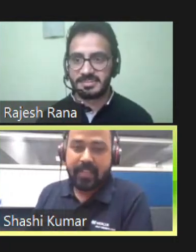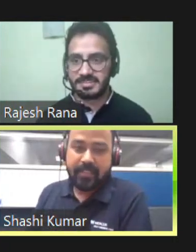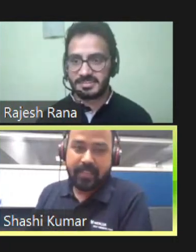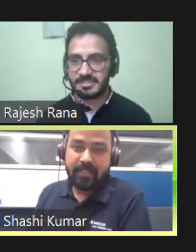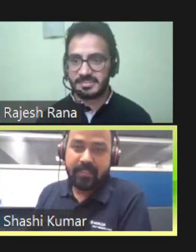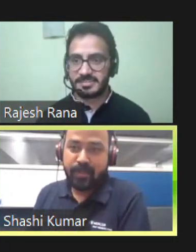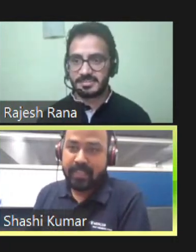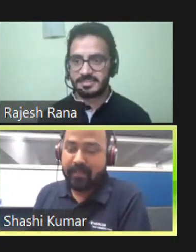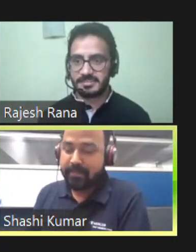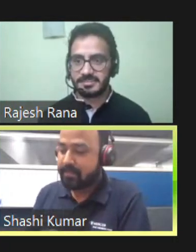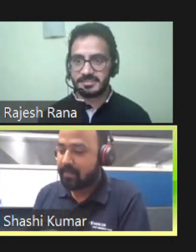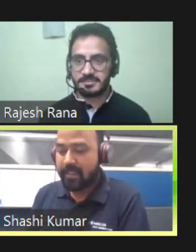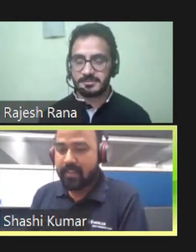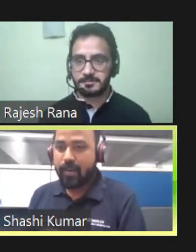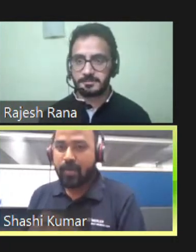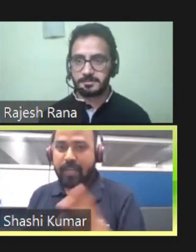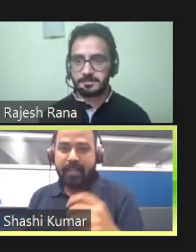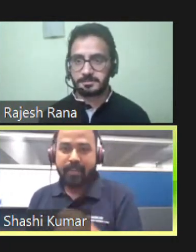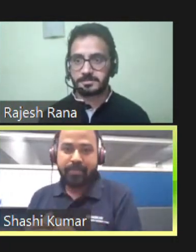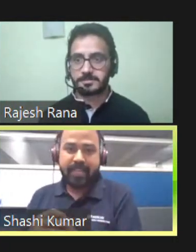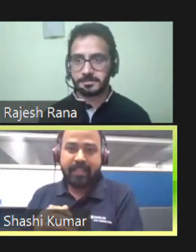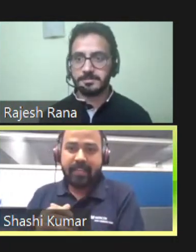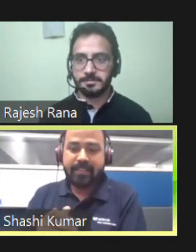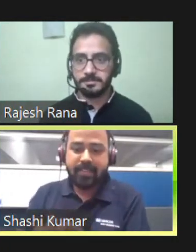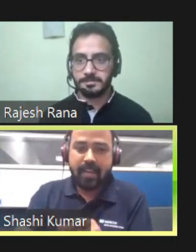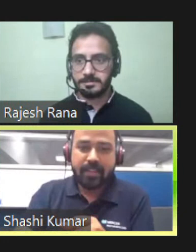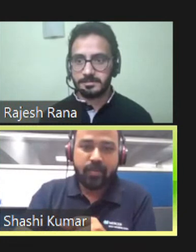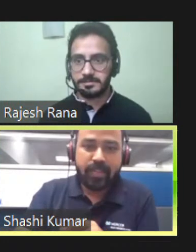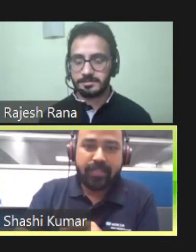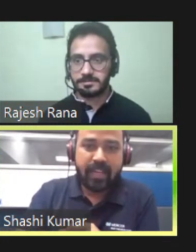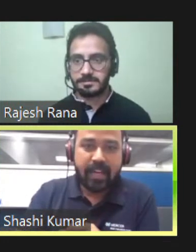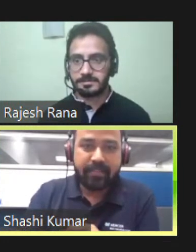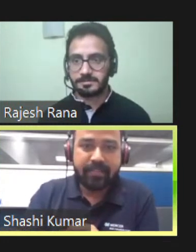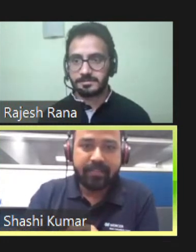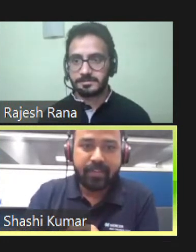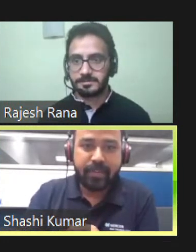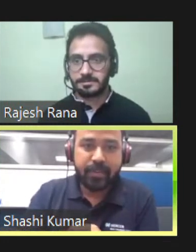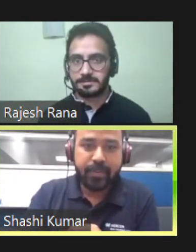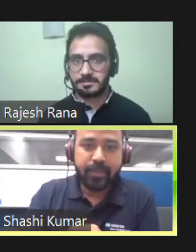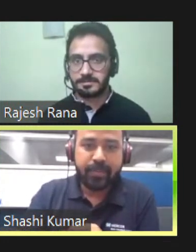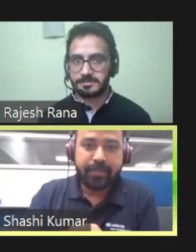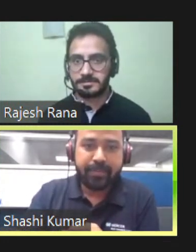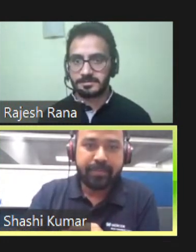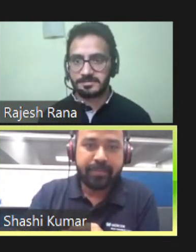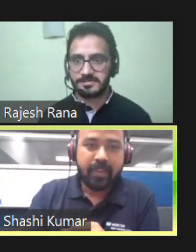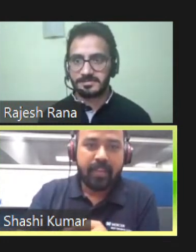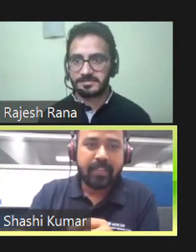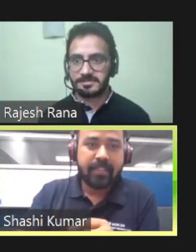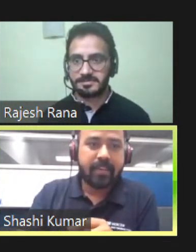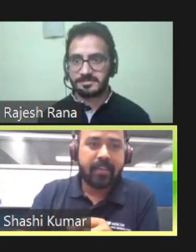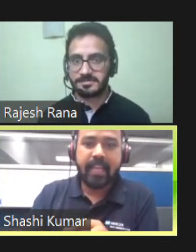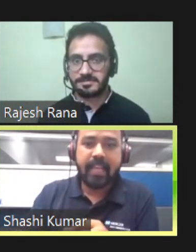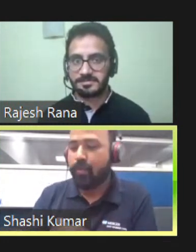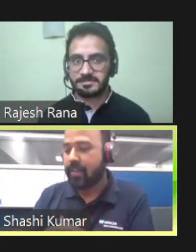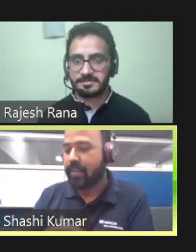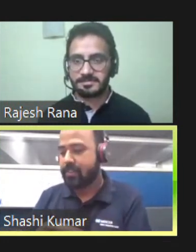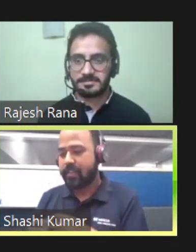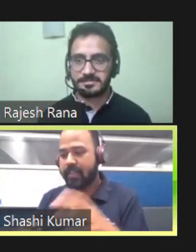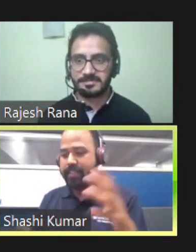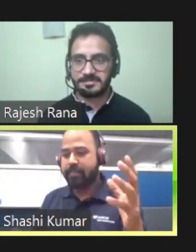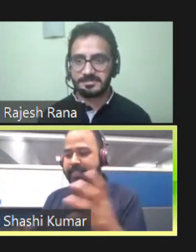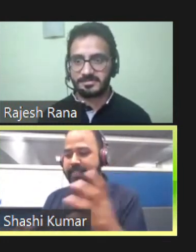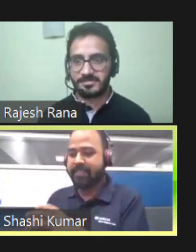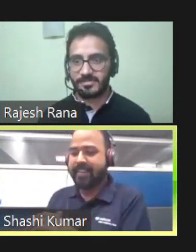So, yep. Okay, by your saying, let's start. What we have for you, let's start with hello first.